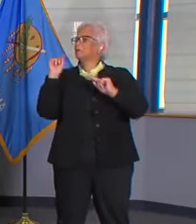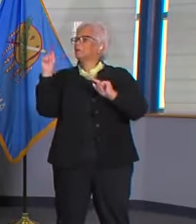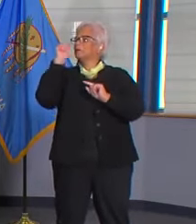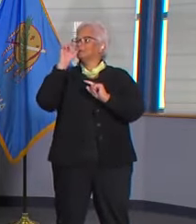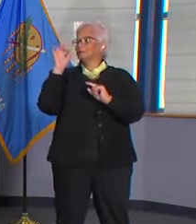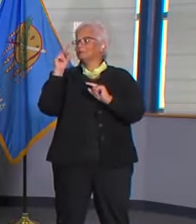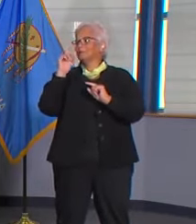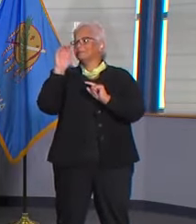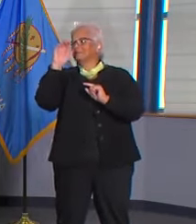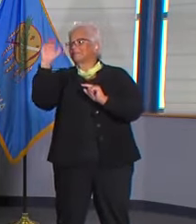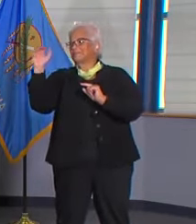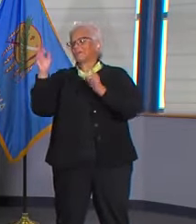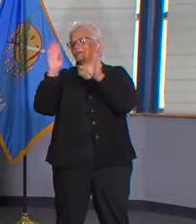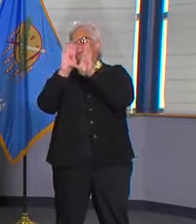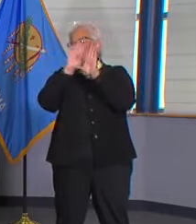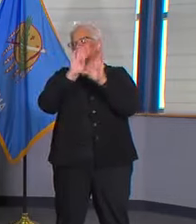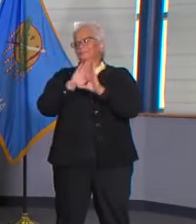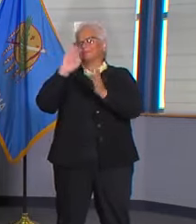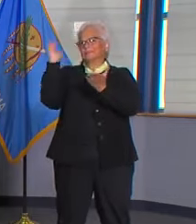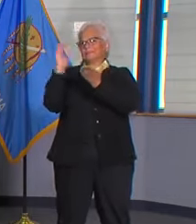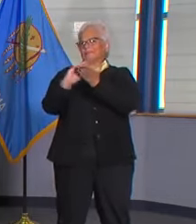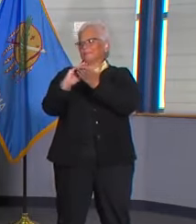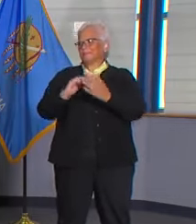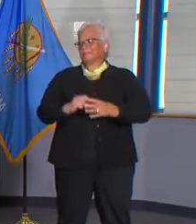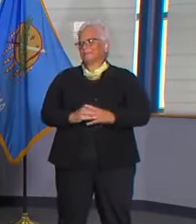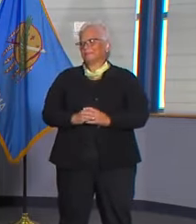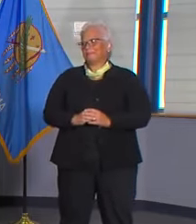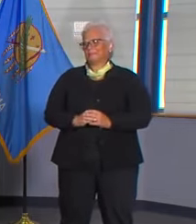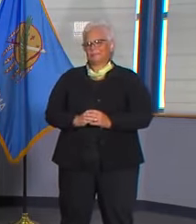out into those areas where it was applicable and not be